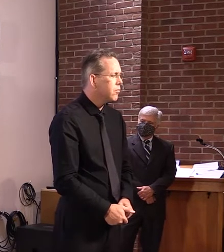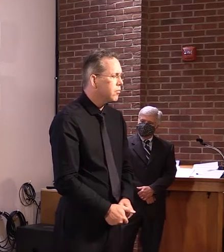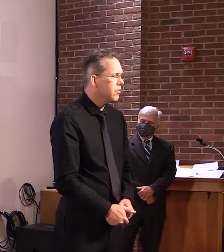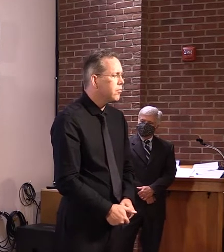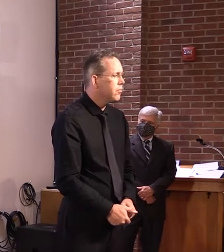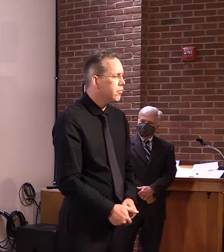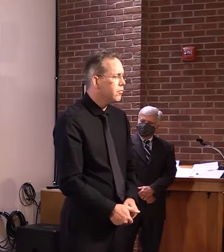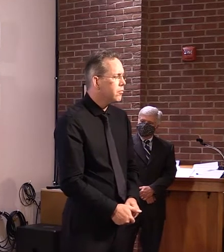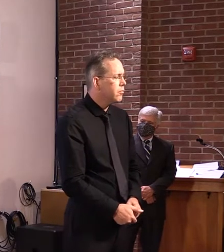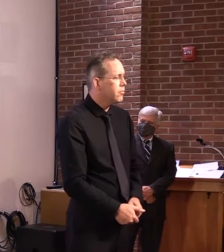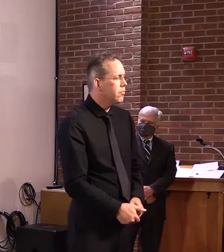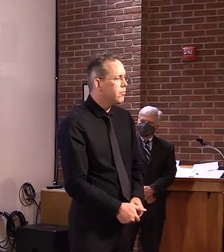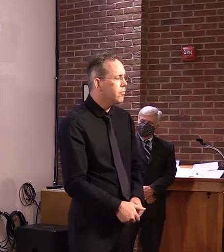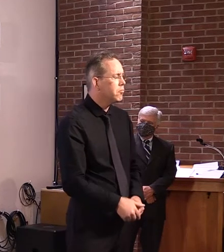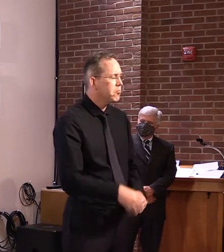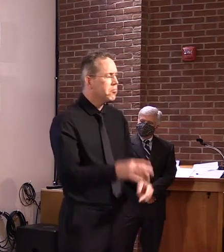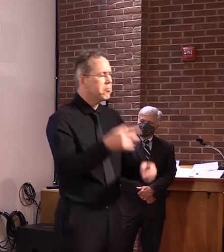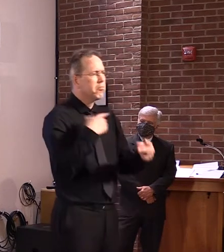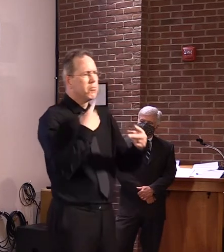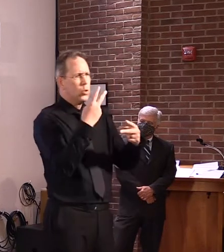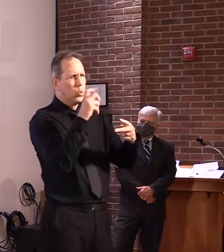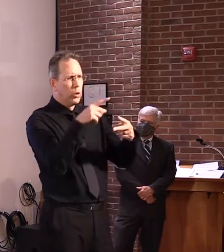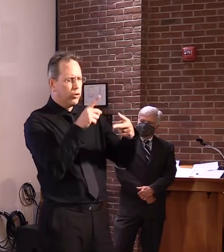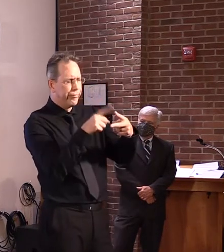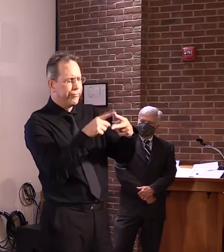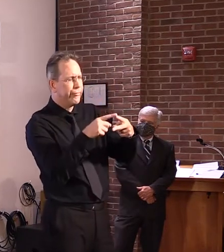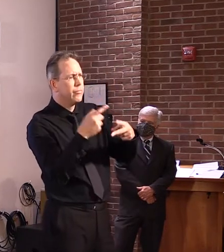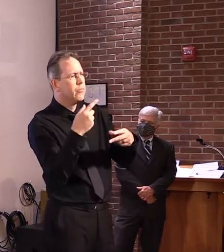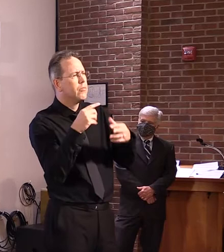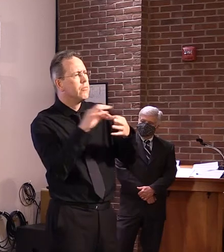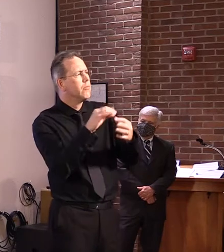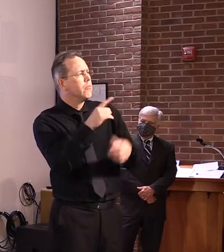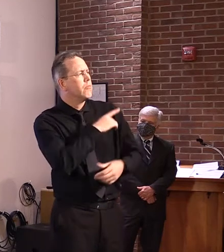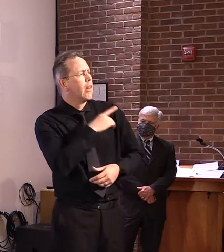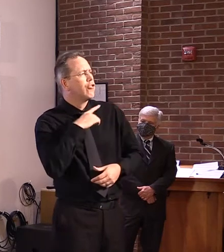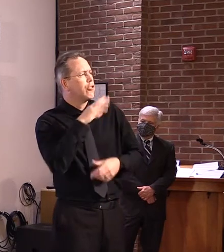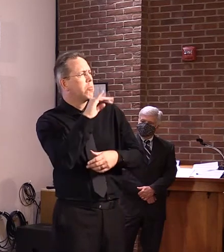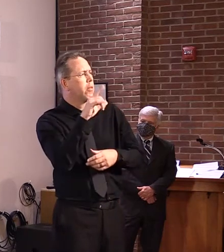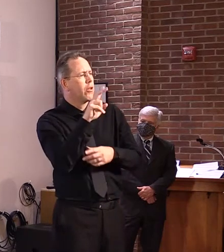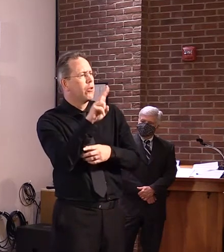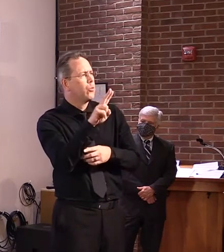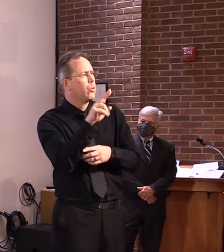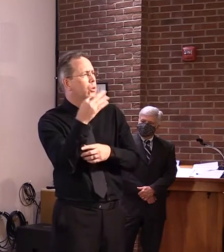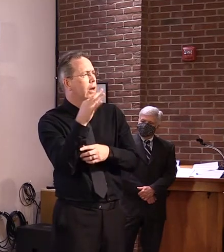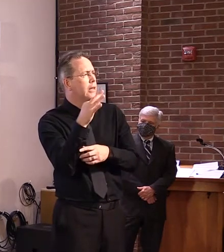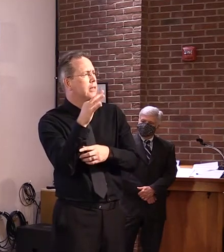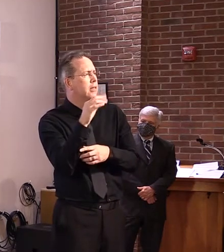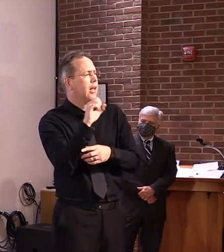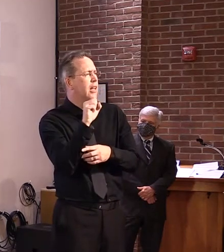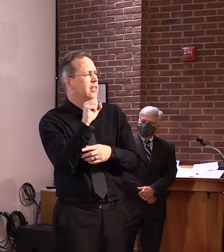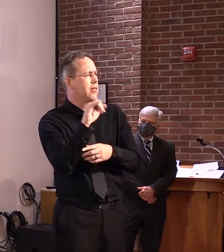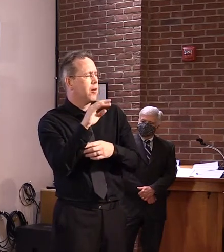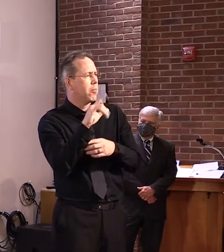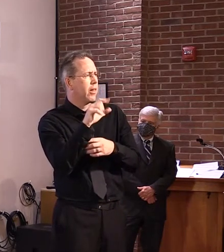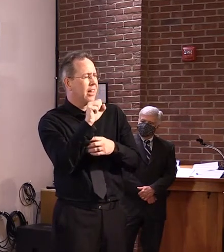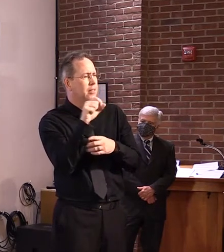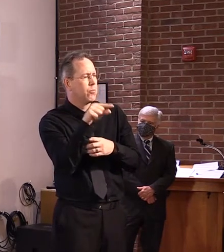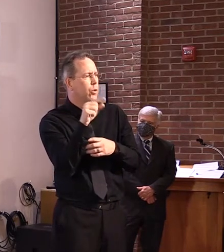COVID homepage or whatever this thing is called? I mean, it would be interesting to compare what's going on here with